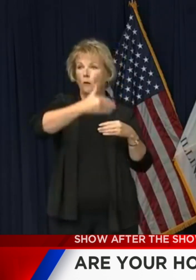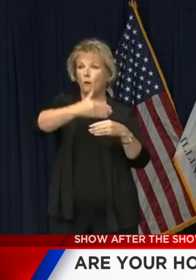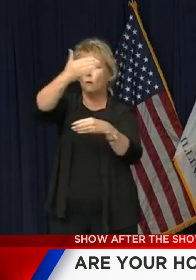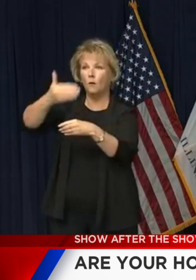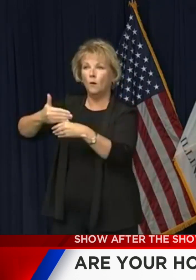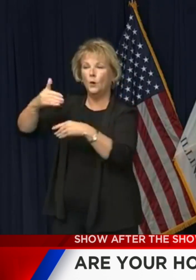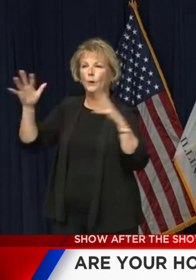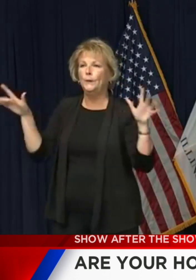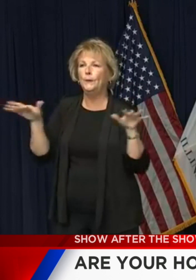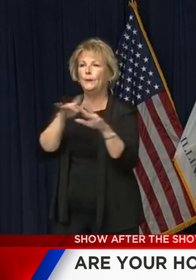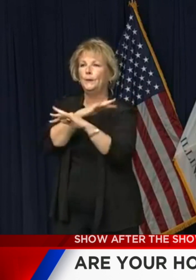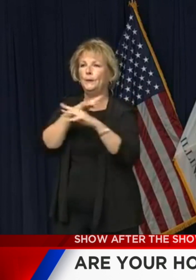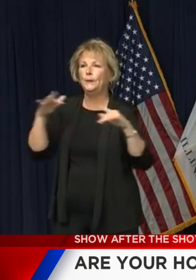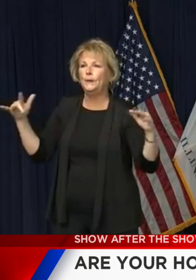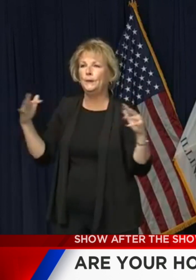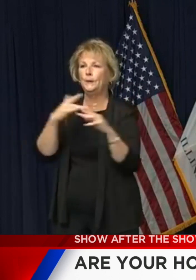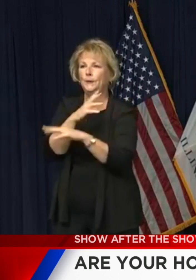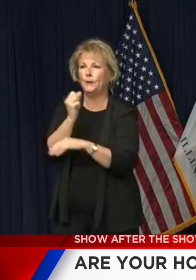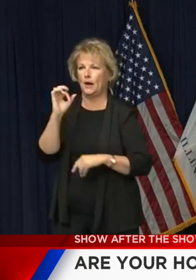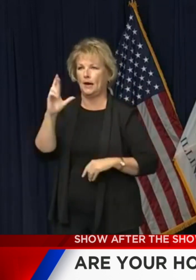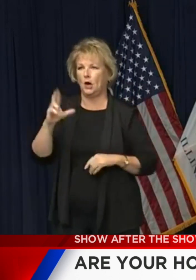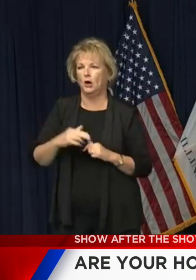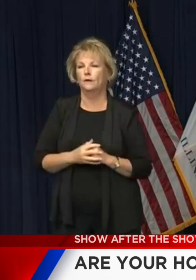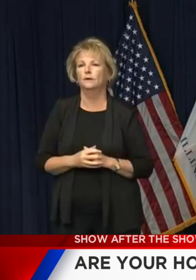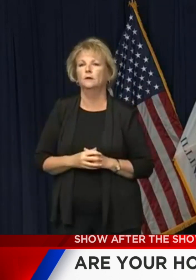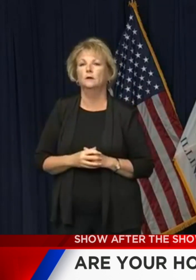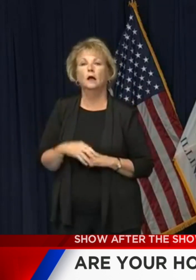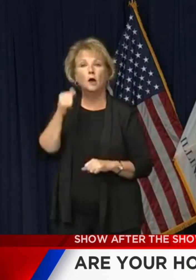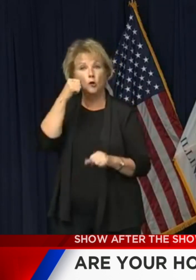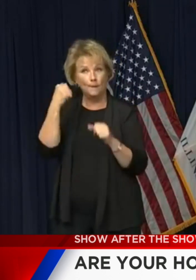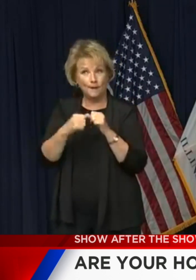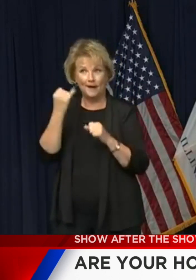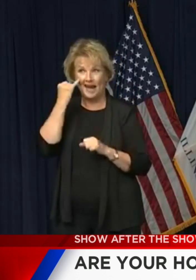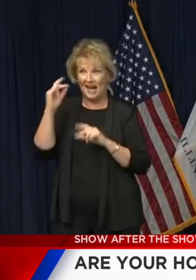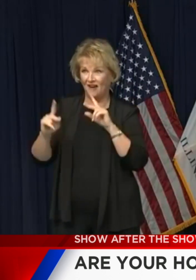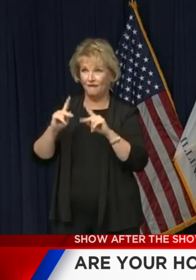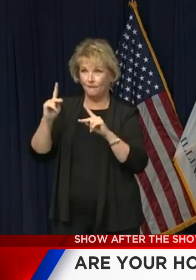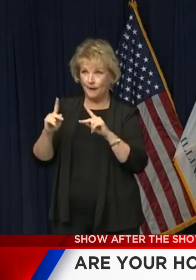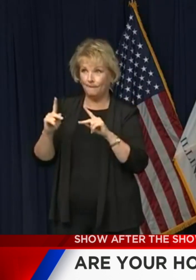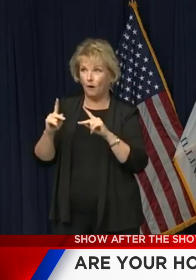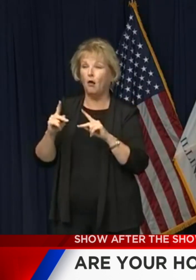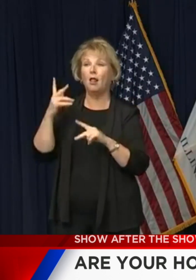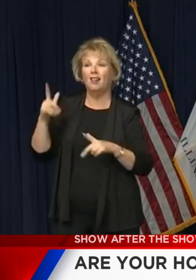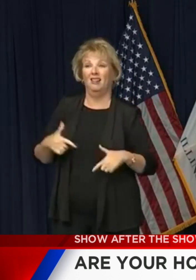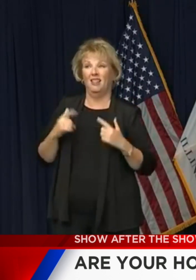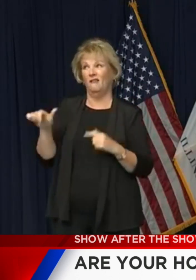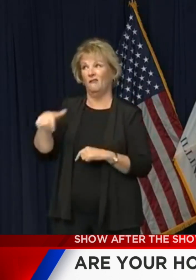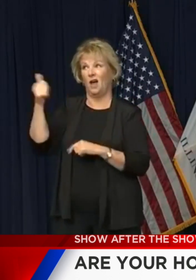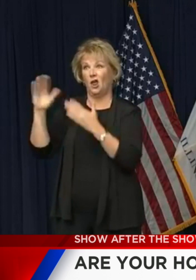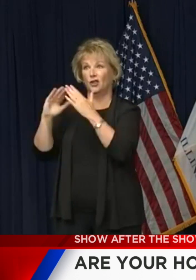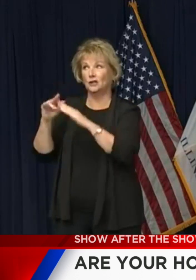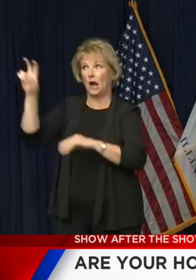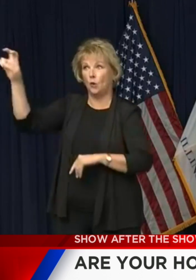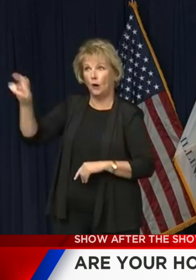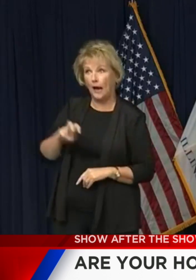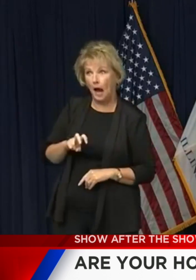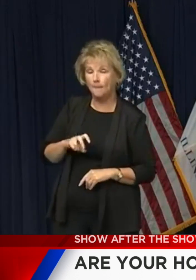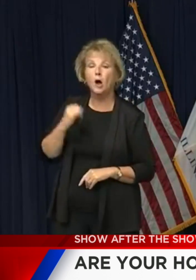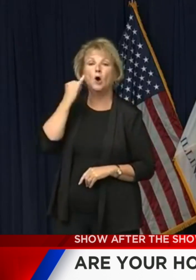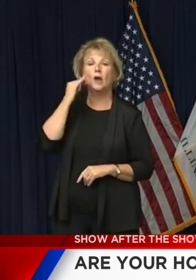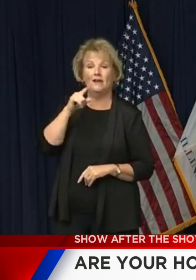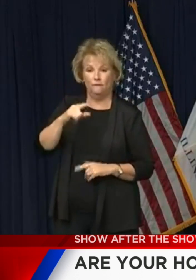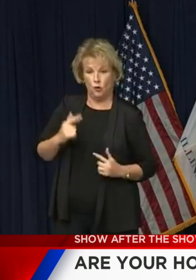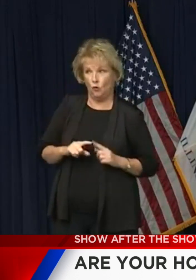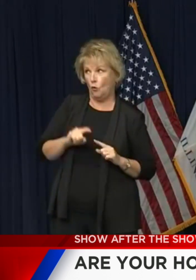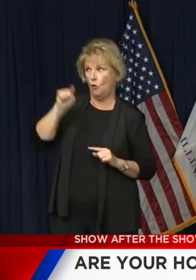windows as much as possible. Remember, if people are coming to your home from out of town, or you yourself will be going